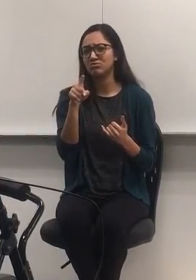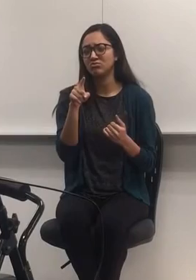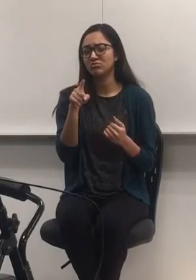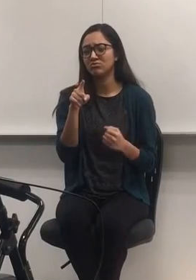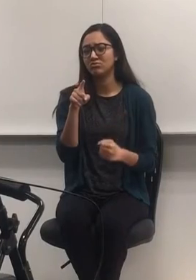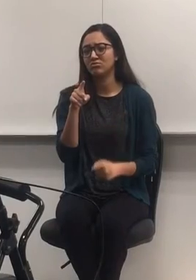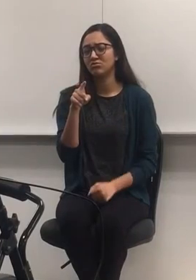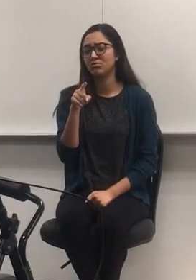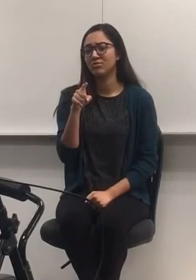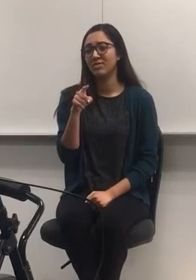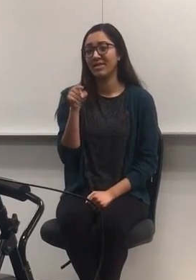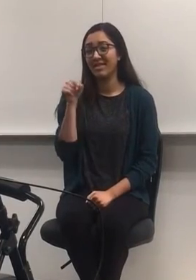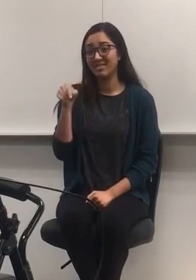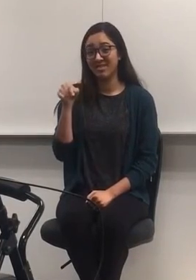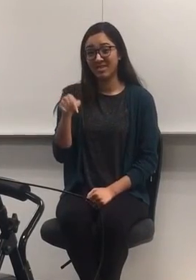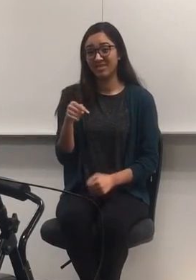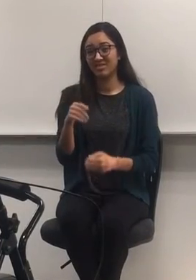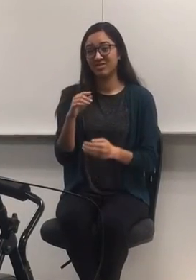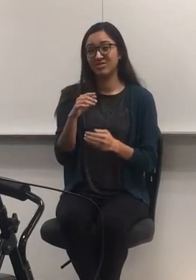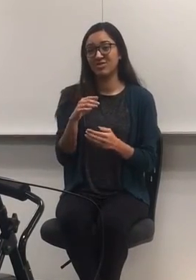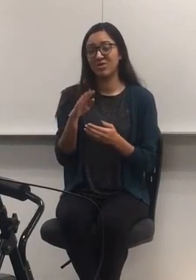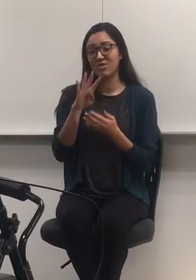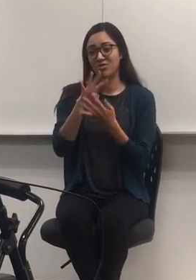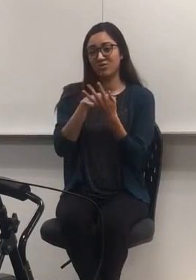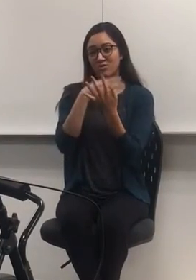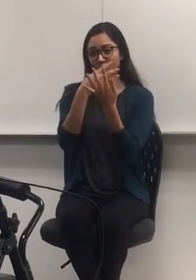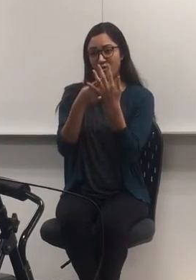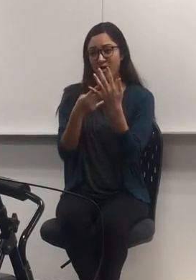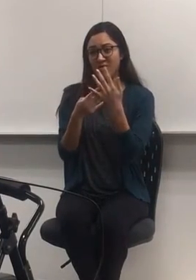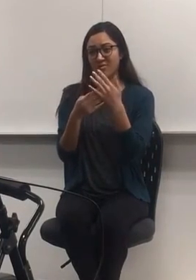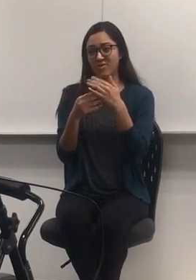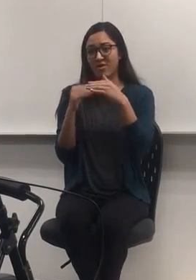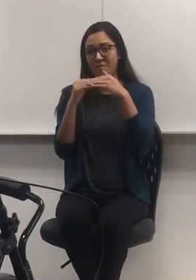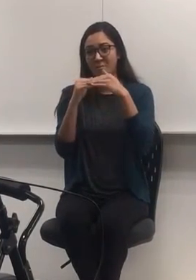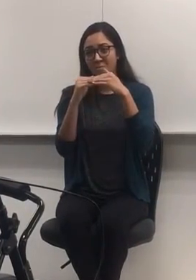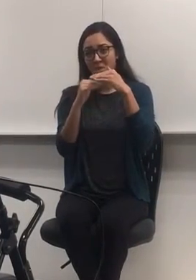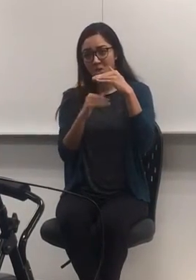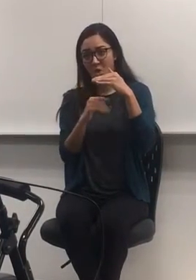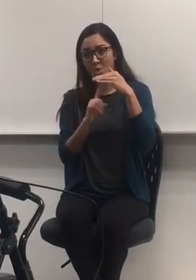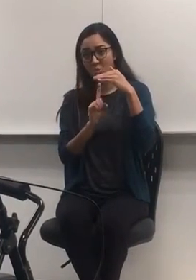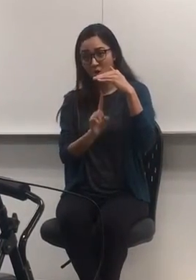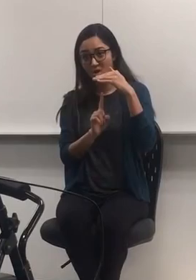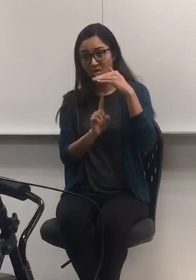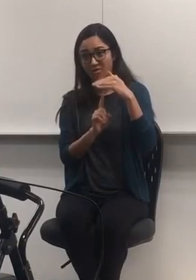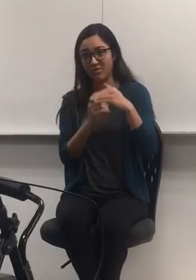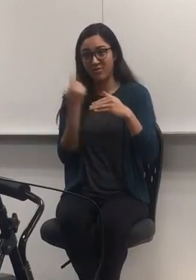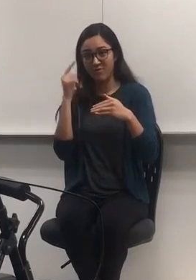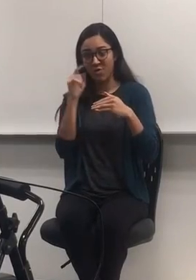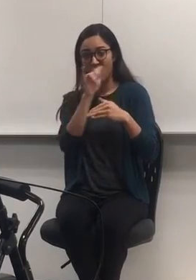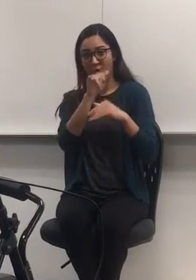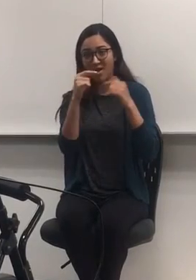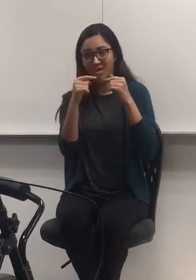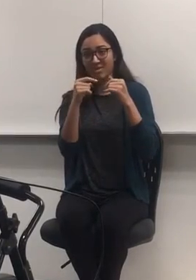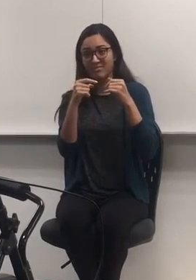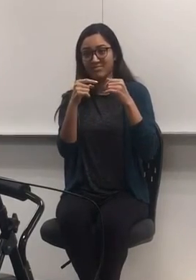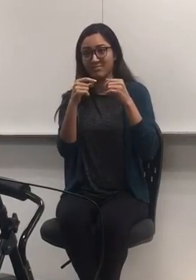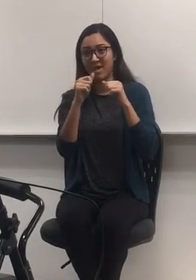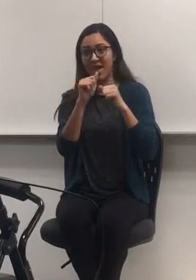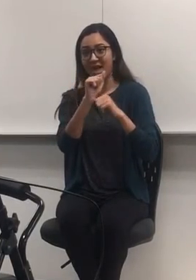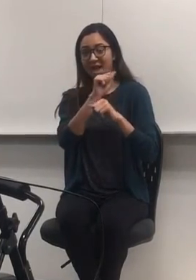Will this graph ever go below 1 on the y-axis? In other words,